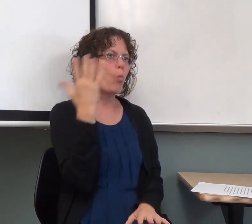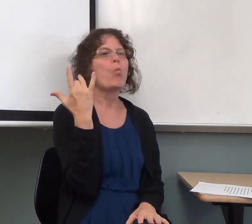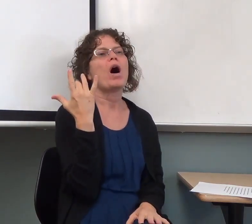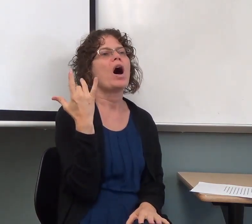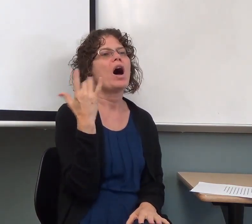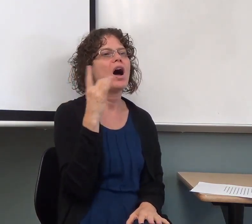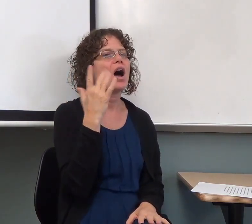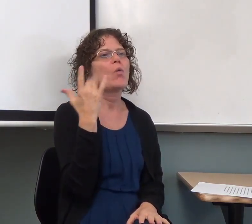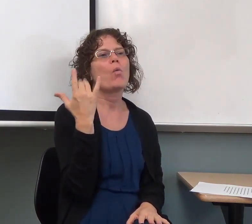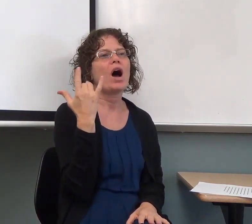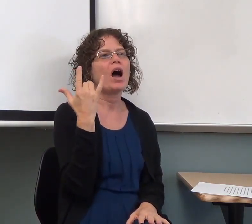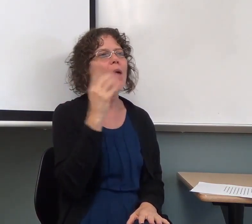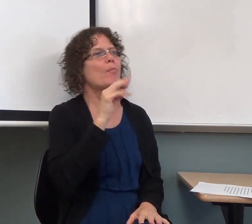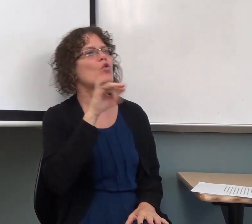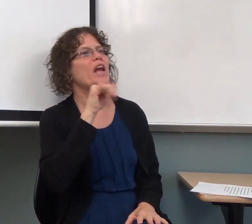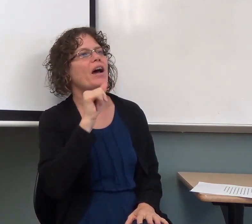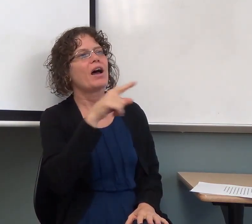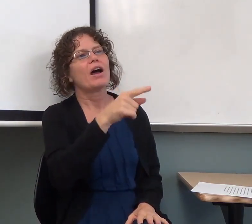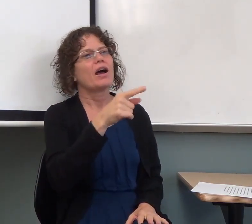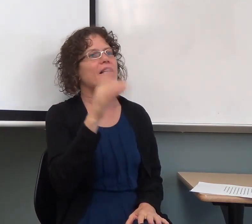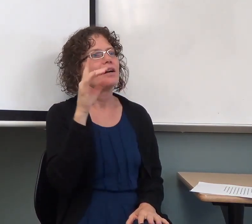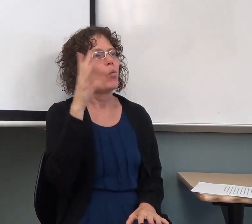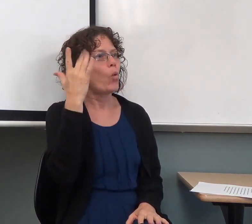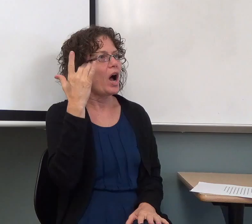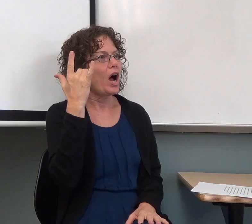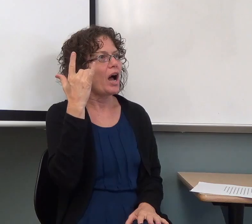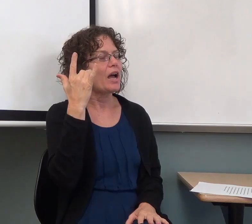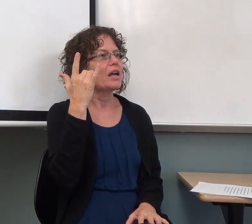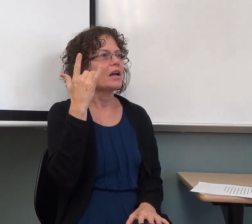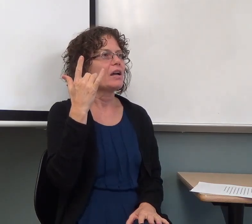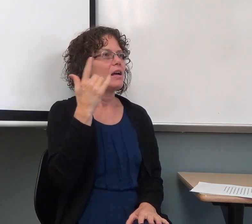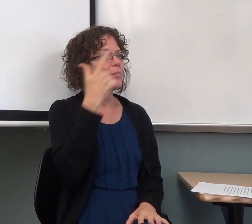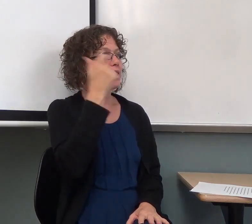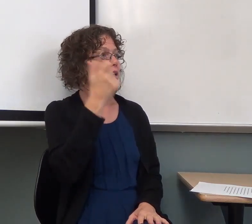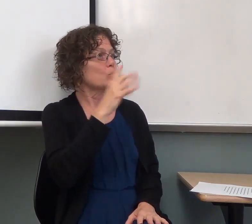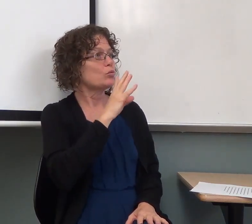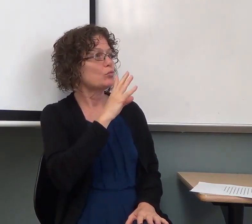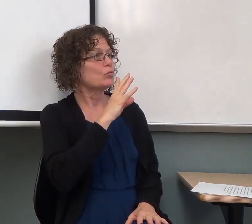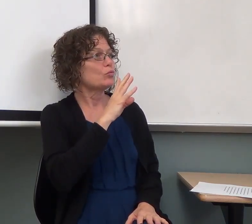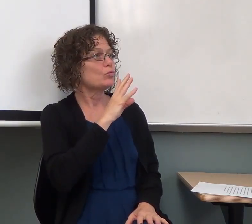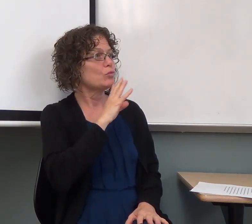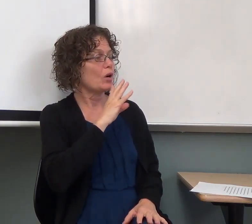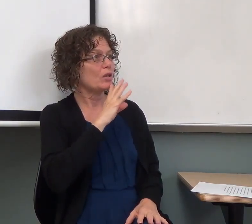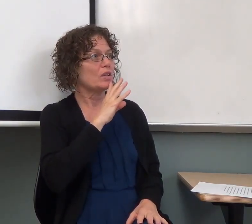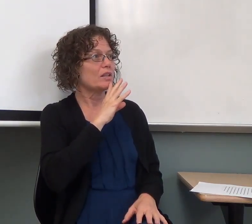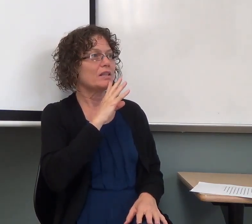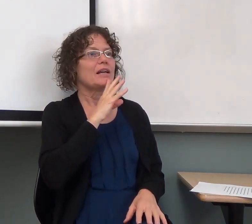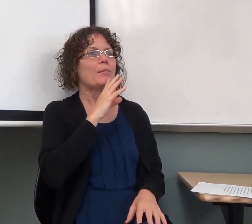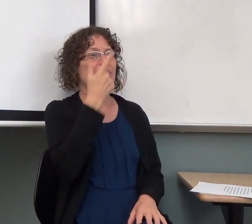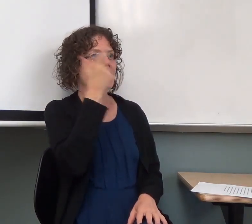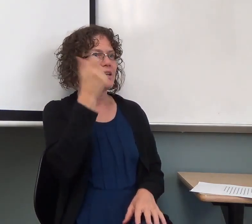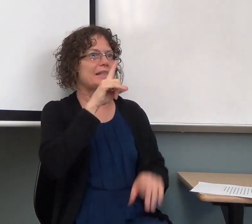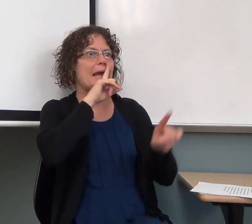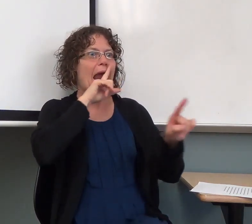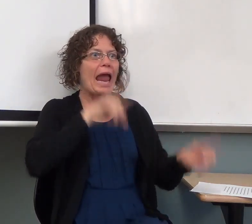subject? Maria, why is Dean the subject? Because we're talking about Because what? Because it answers the question,